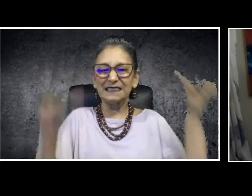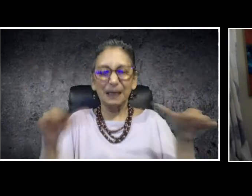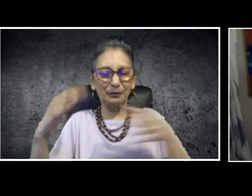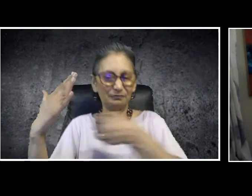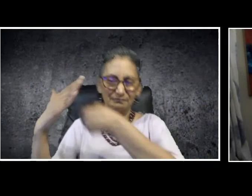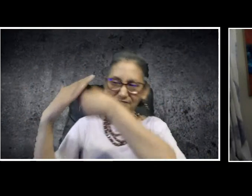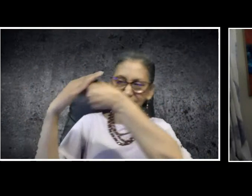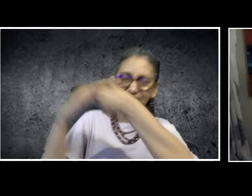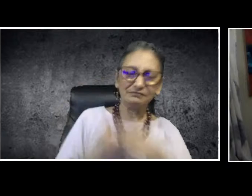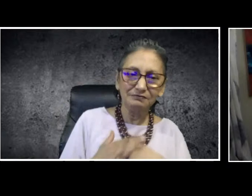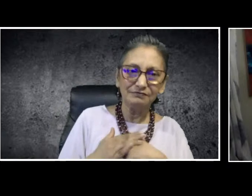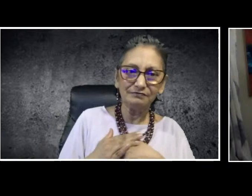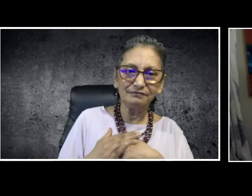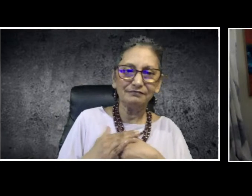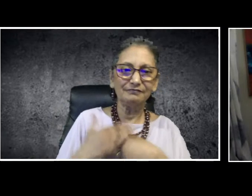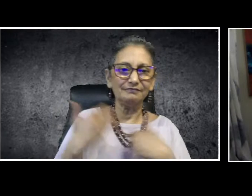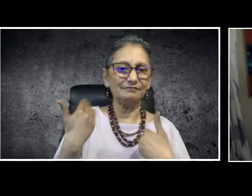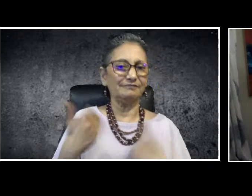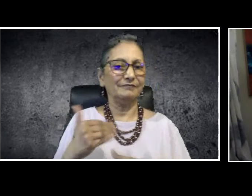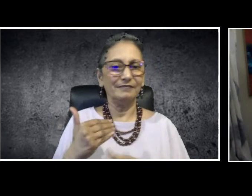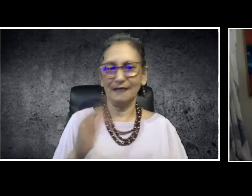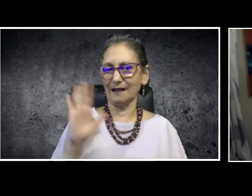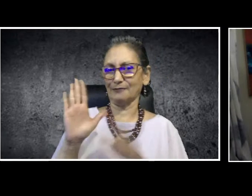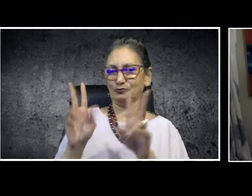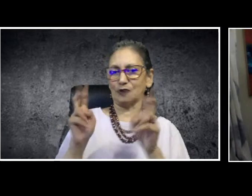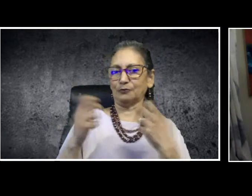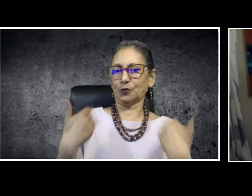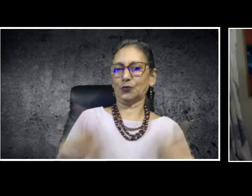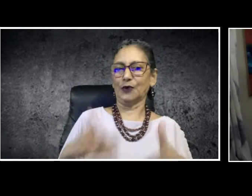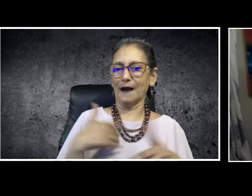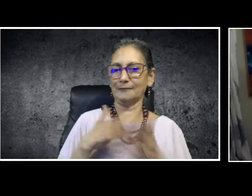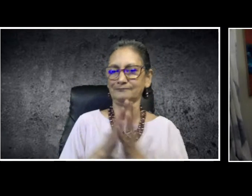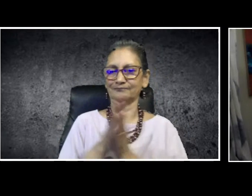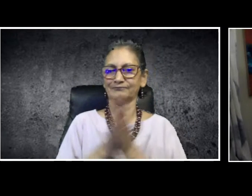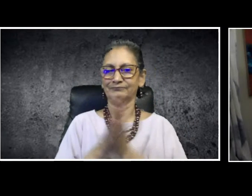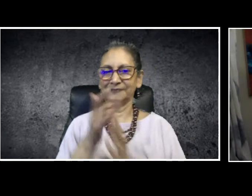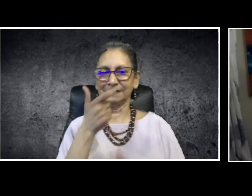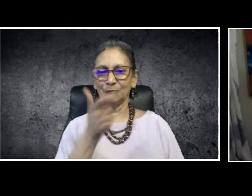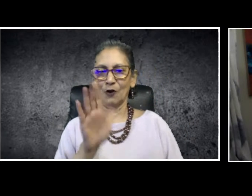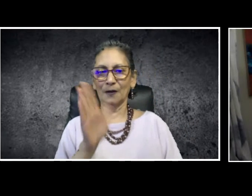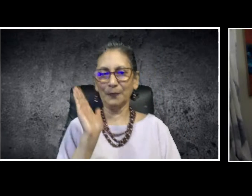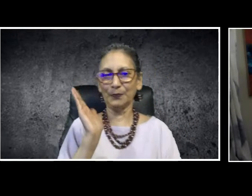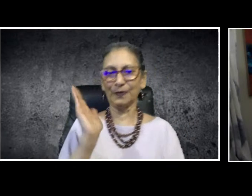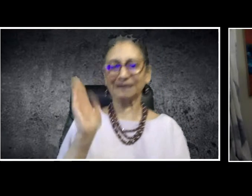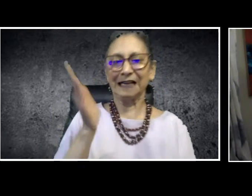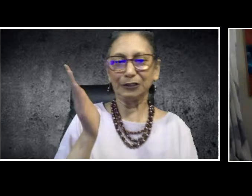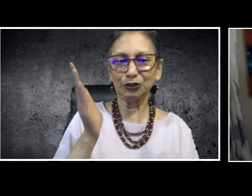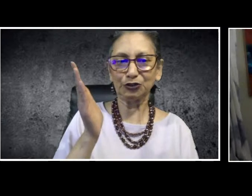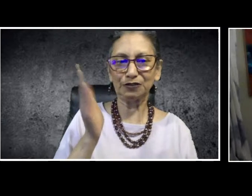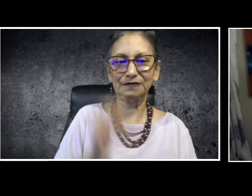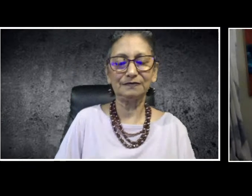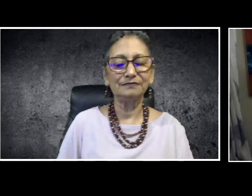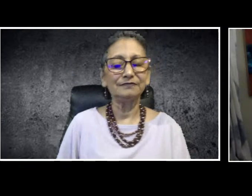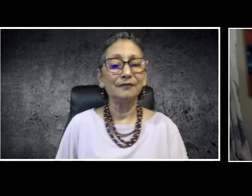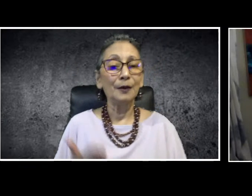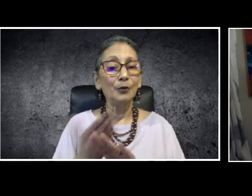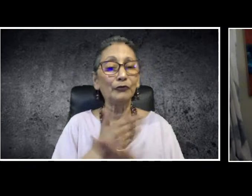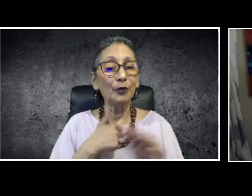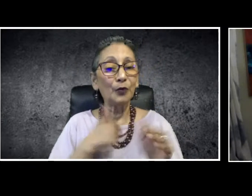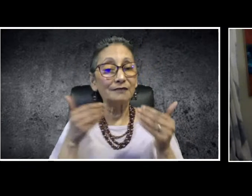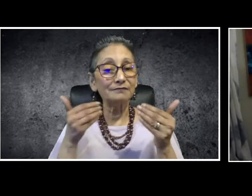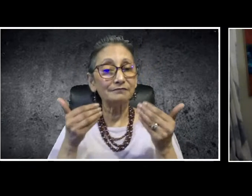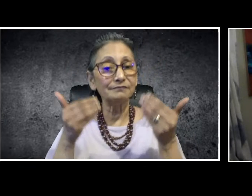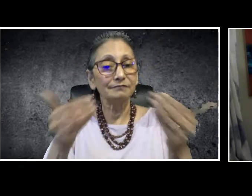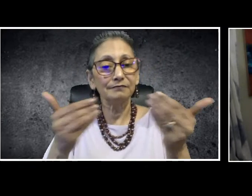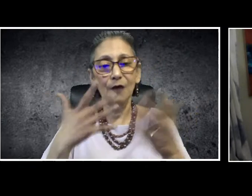Julie's topic tonight is on surviving systemic autism. And this topic is very powerful.